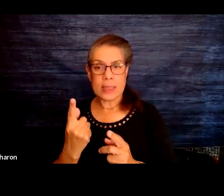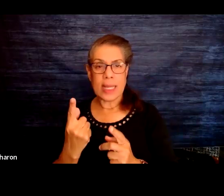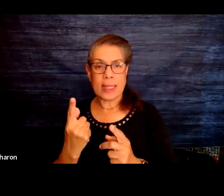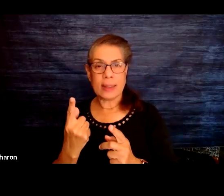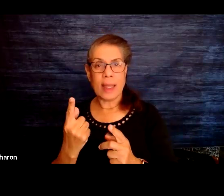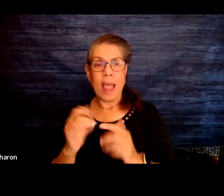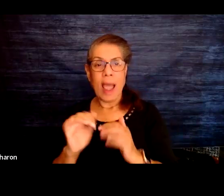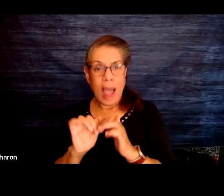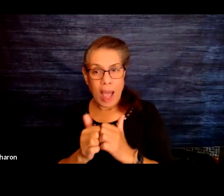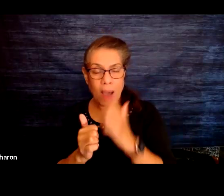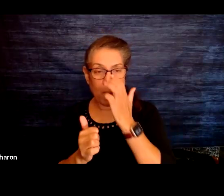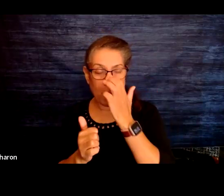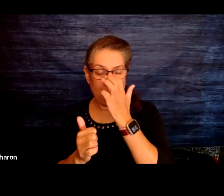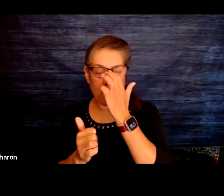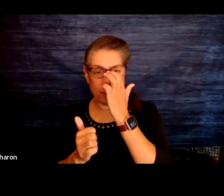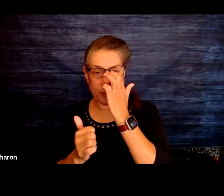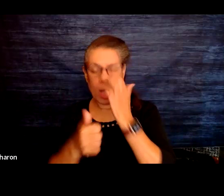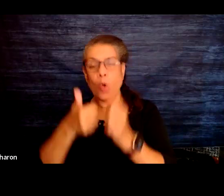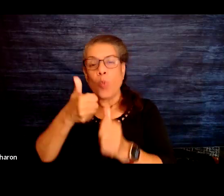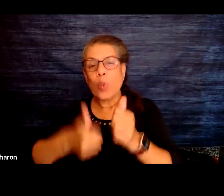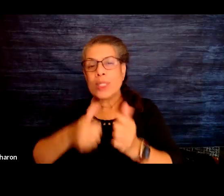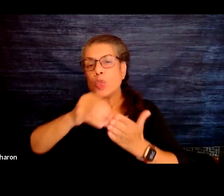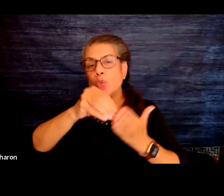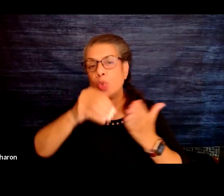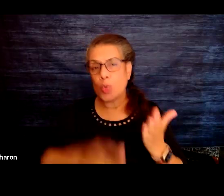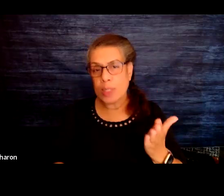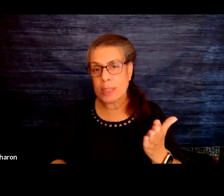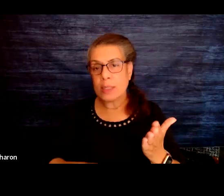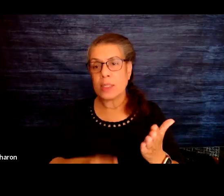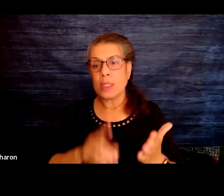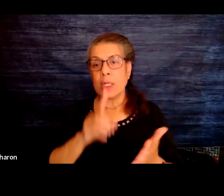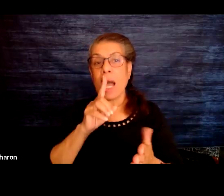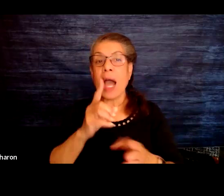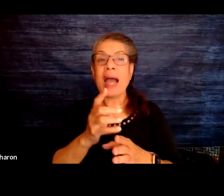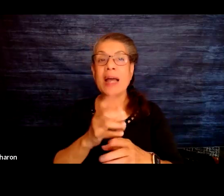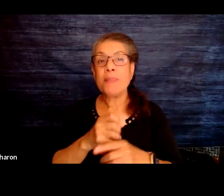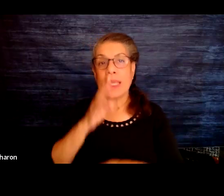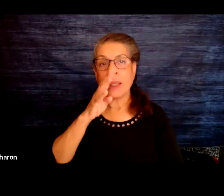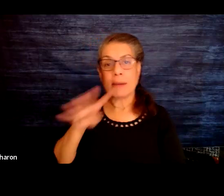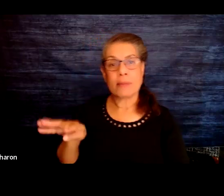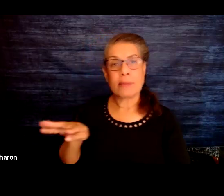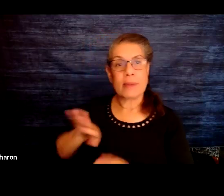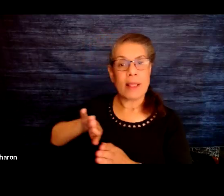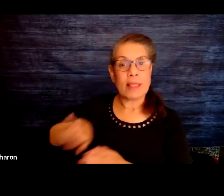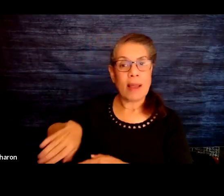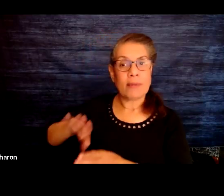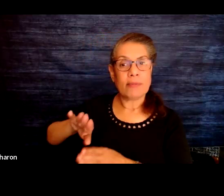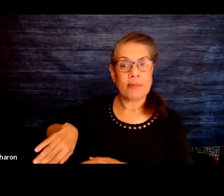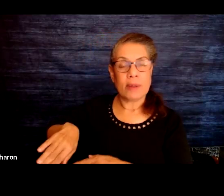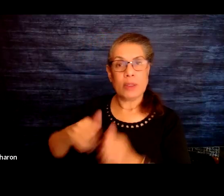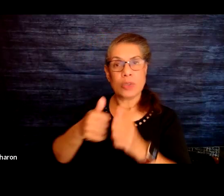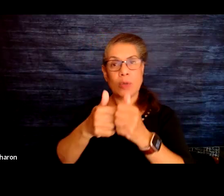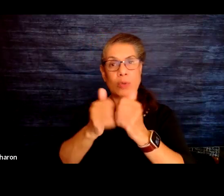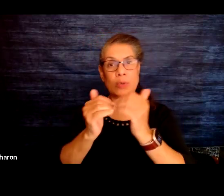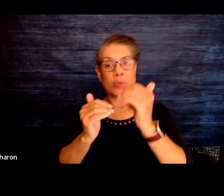level for students, which groups of students are actually getting left behind on it, so that we know the